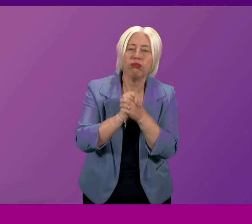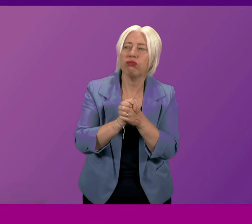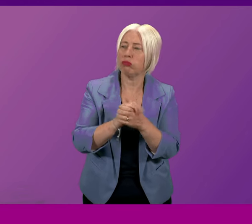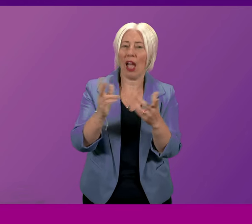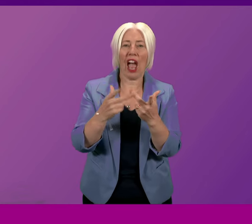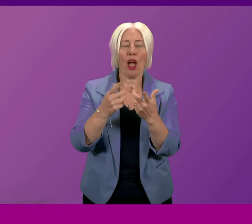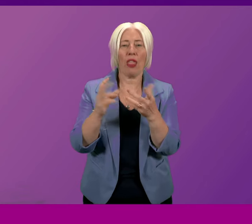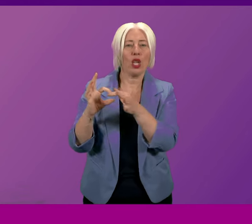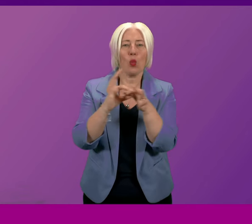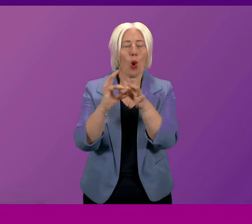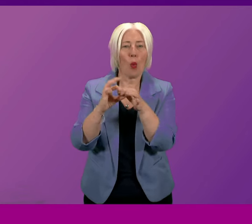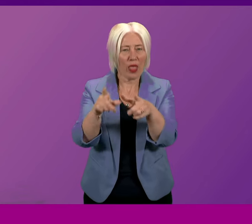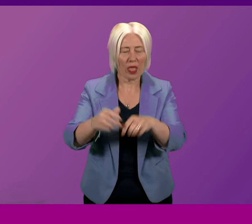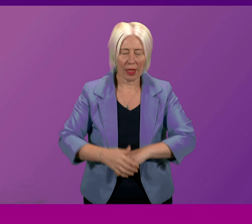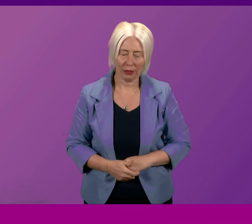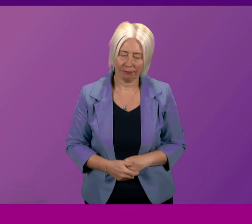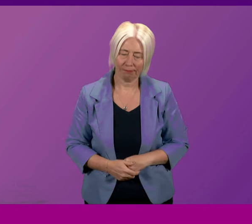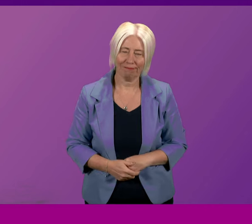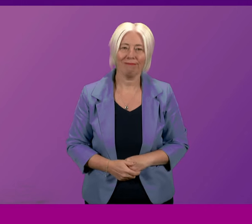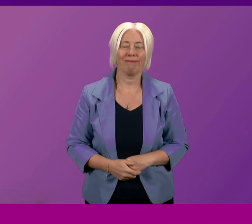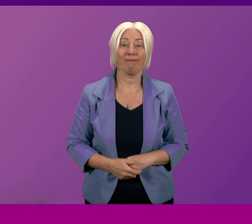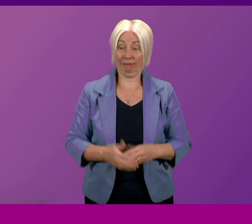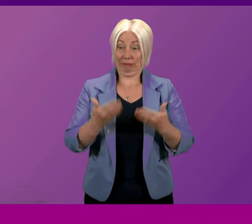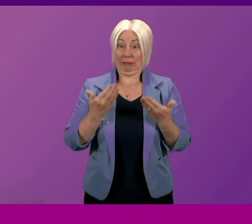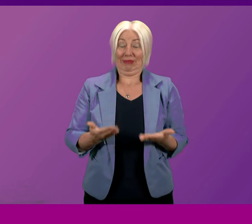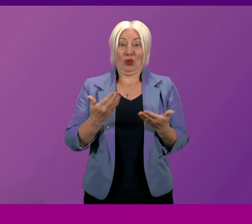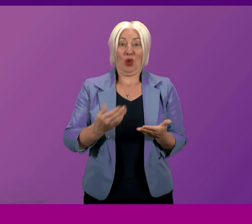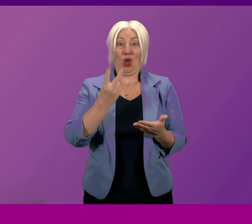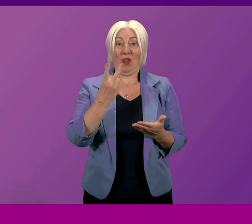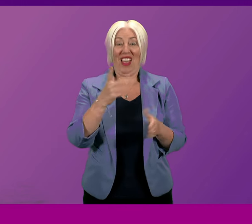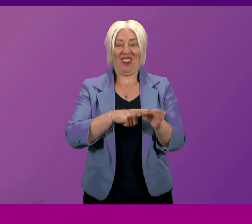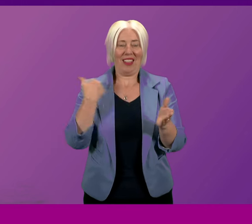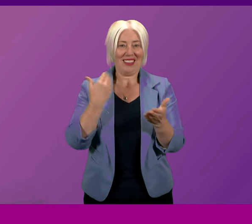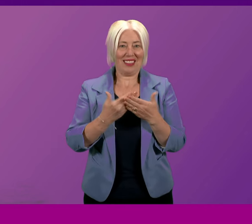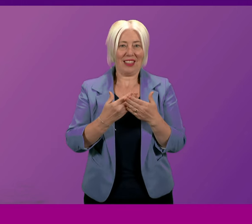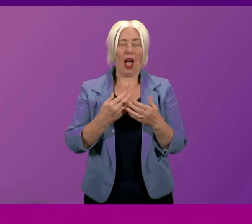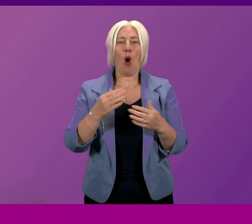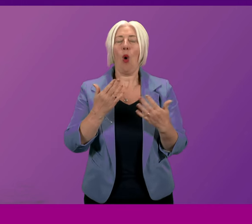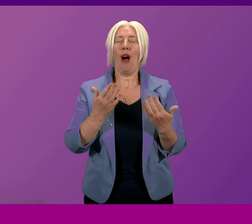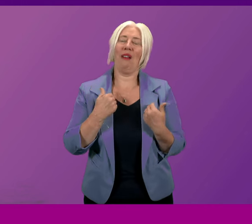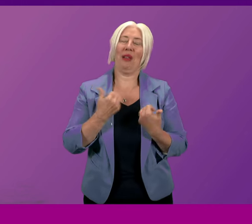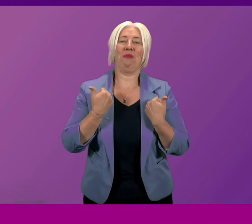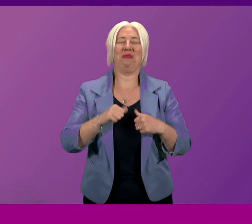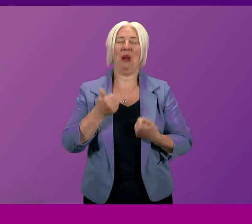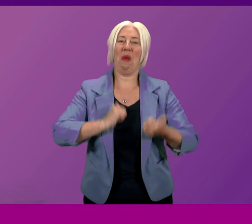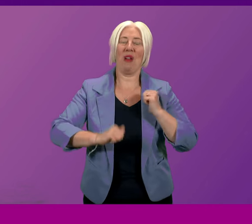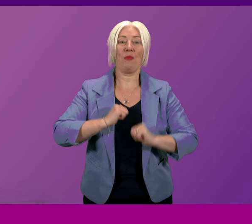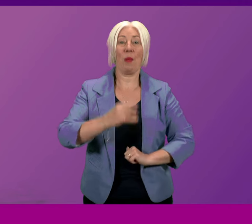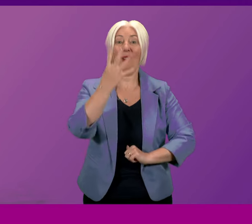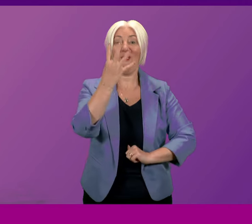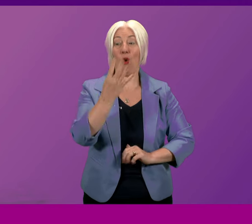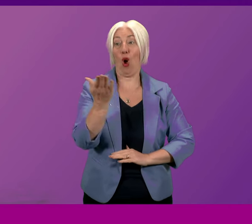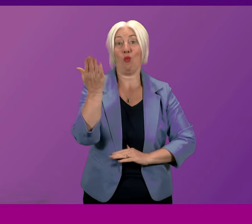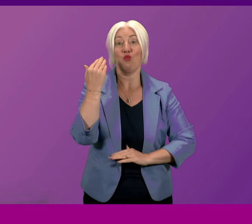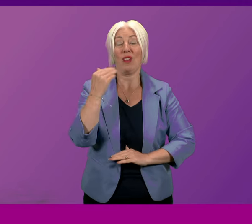you. On this notable anniversary, I am honoured to welcome four of my predecessor presiding